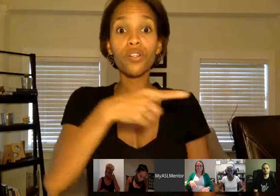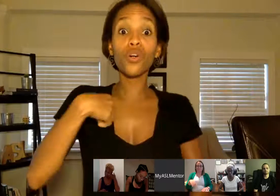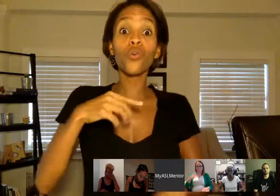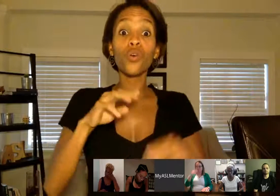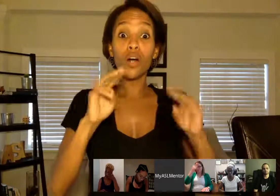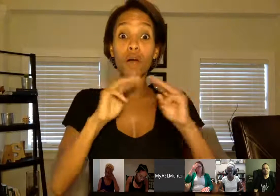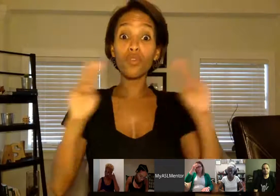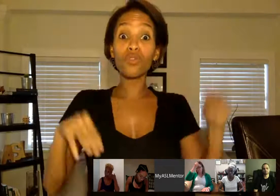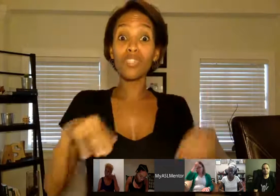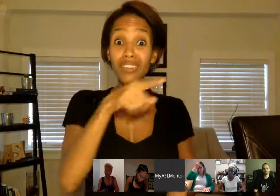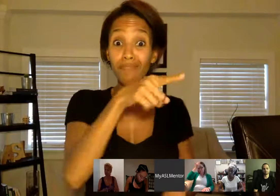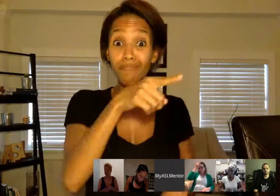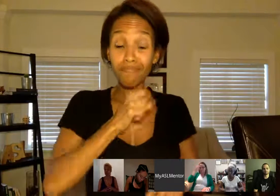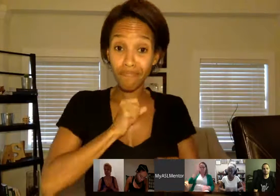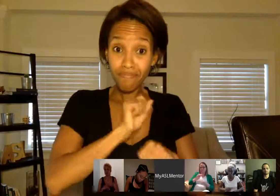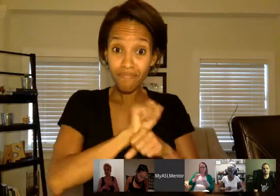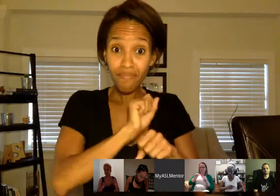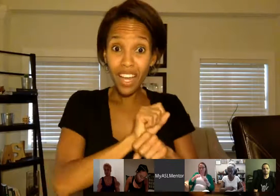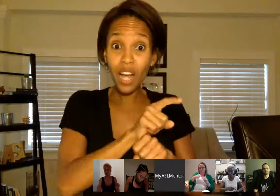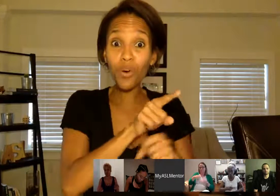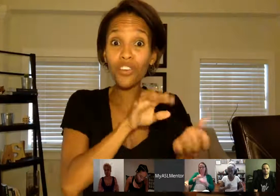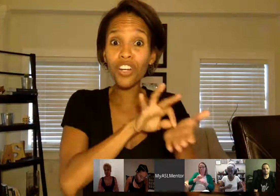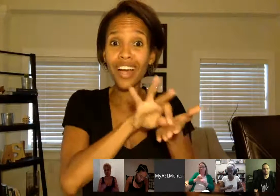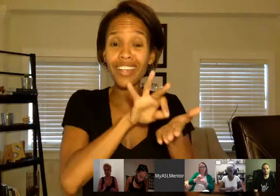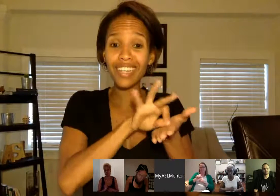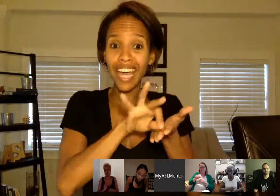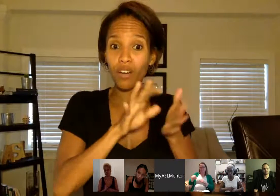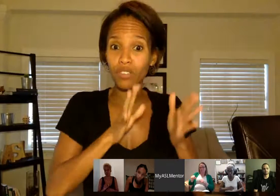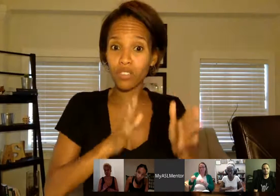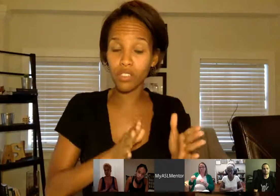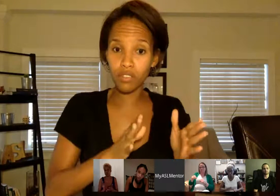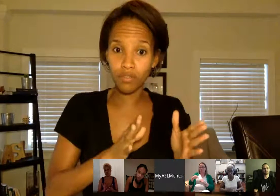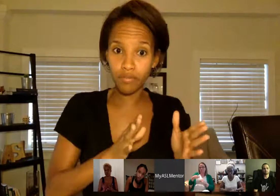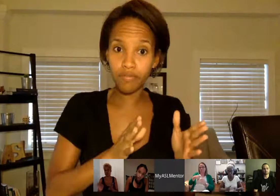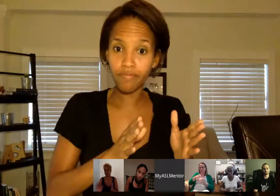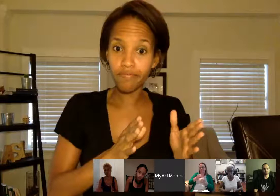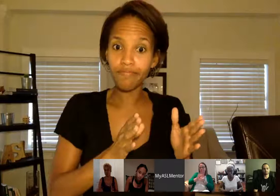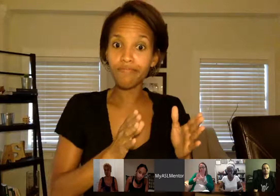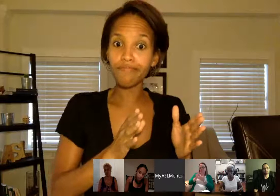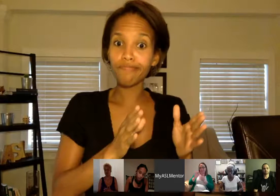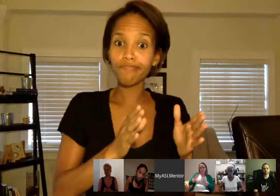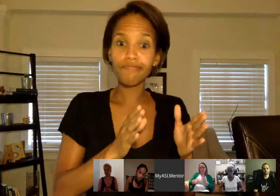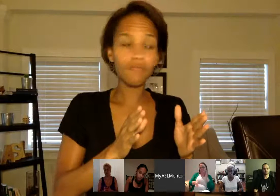here. So a museum, I worked there as an accountant.